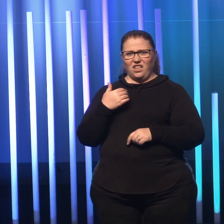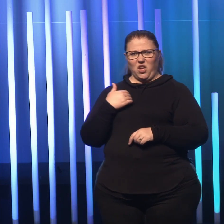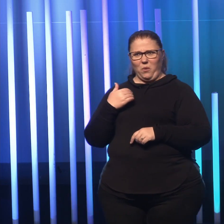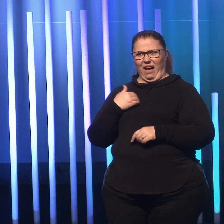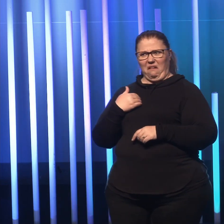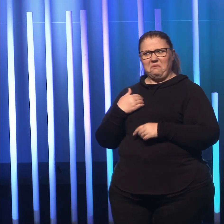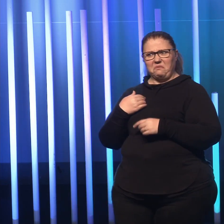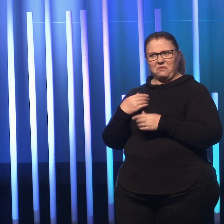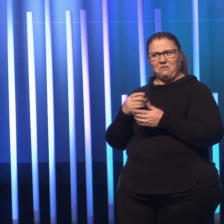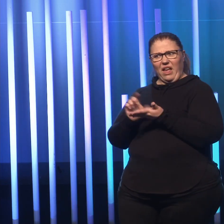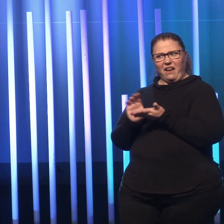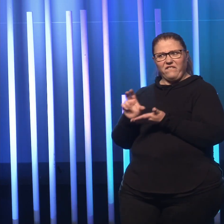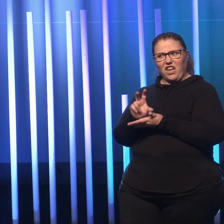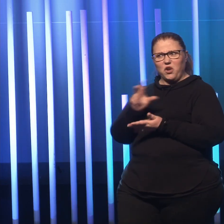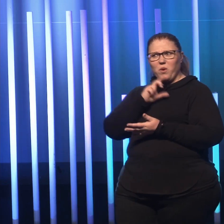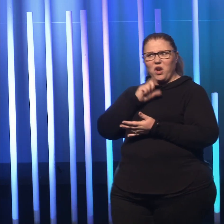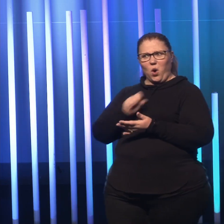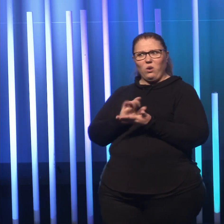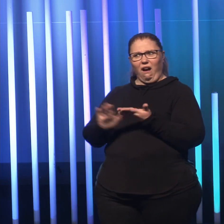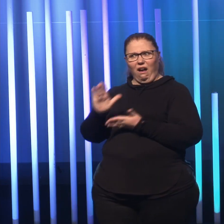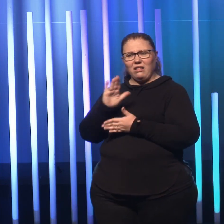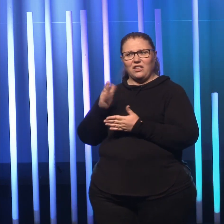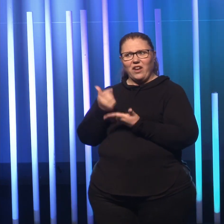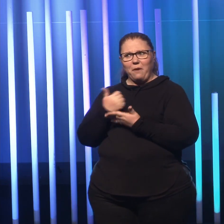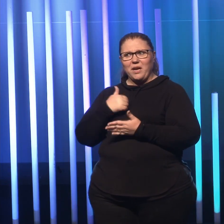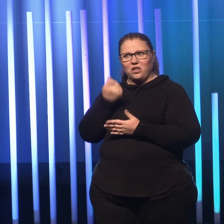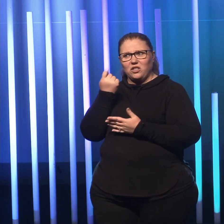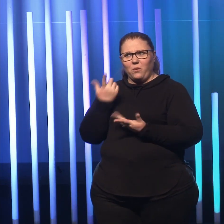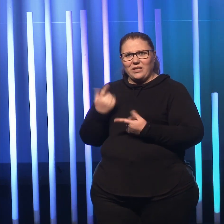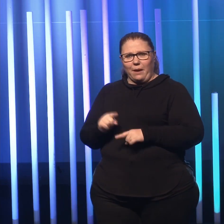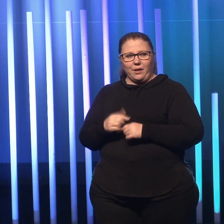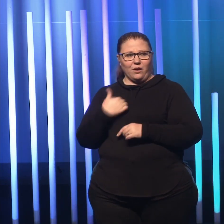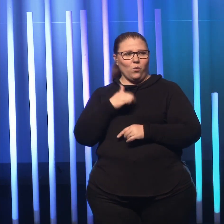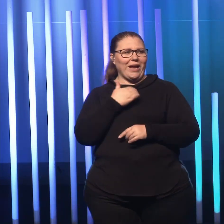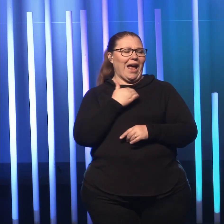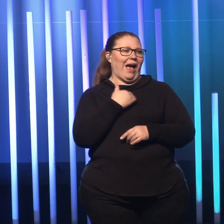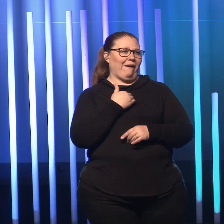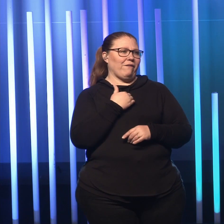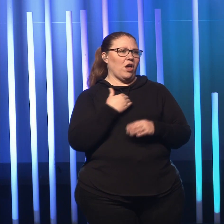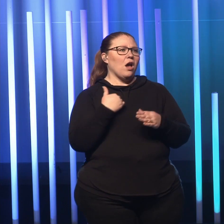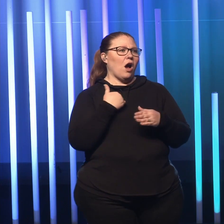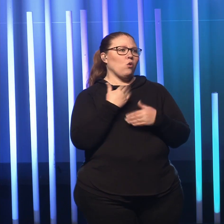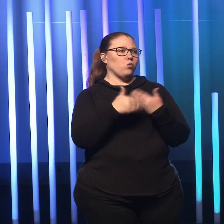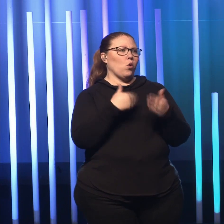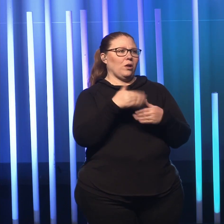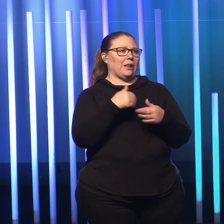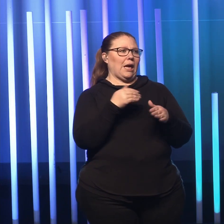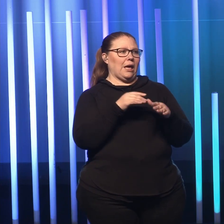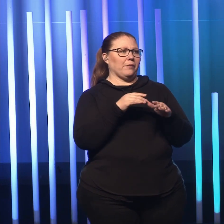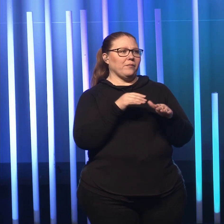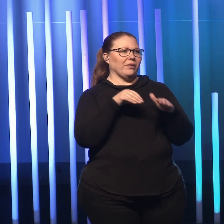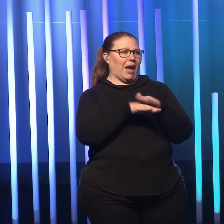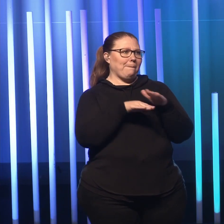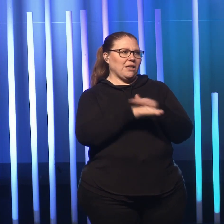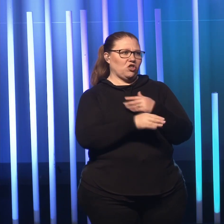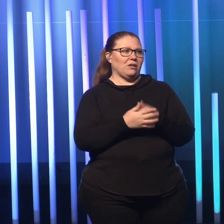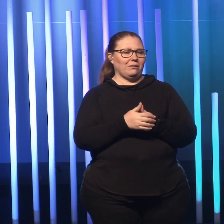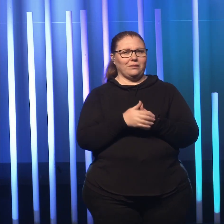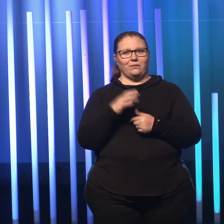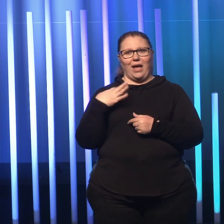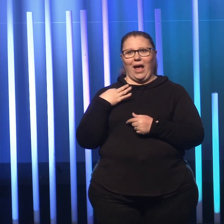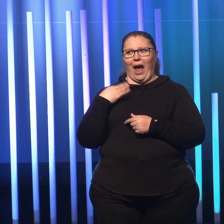something? I mean, you're a pretty old college. Like, help me understand what's going on there. They said, we have a rolling admission. So we, as applicants come in,